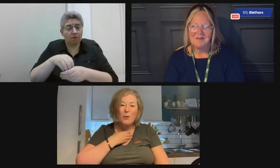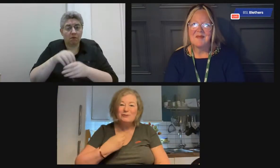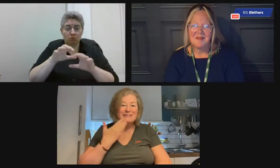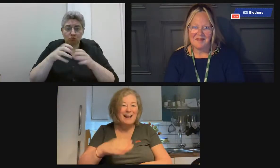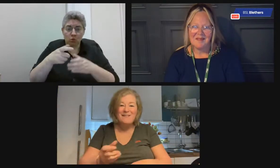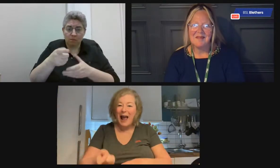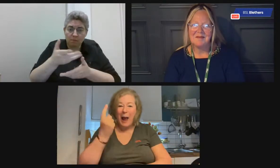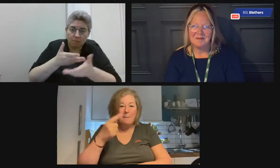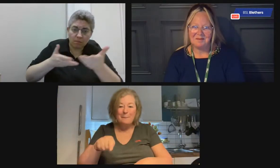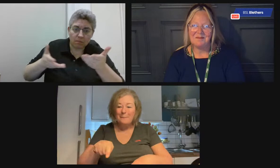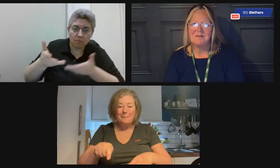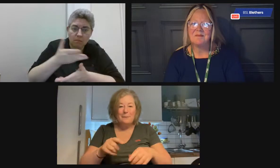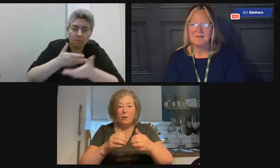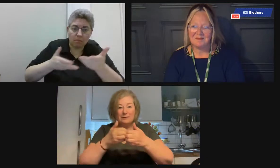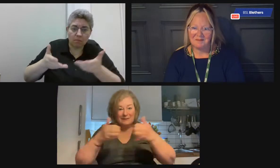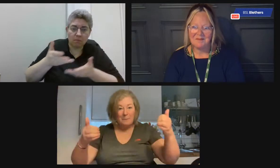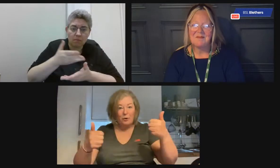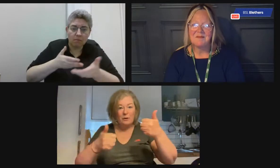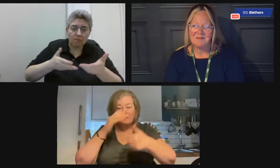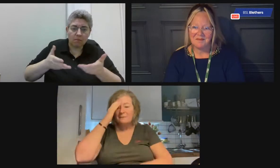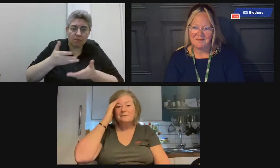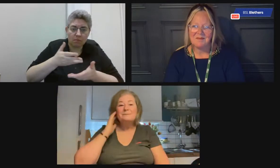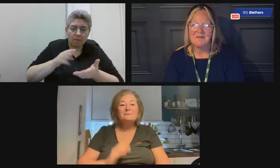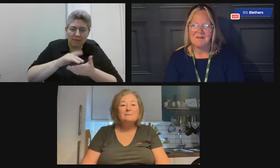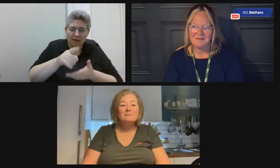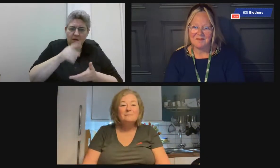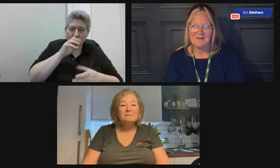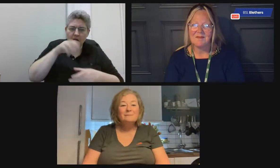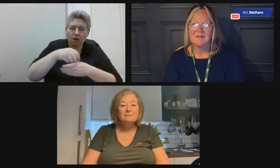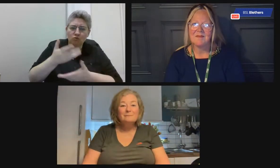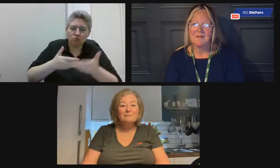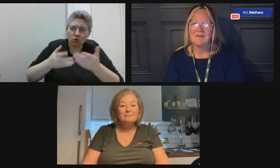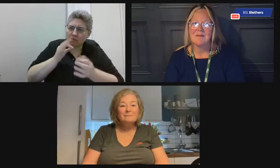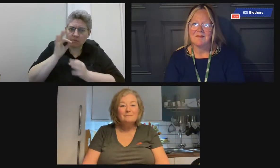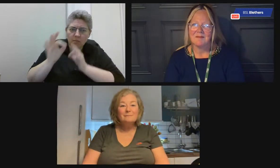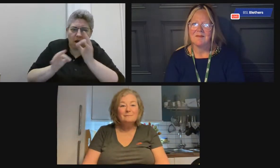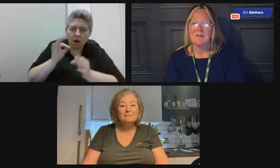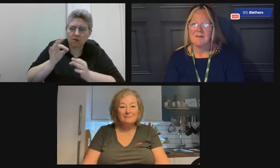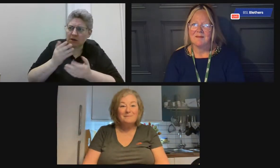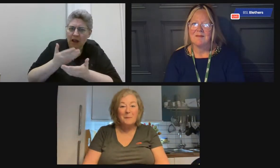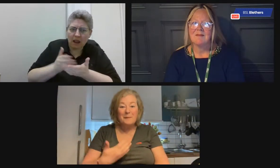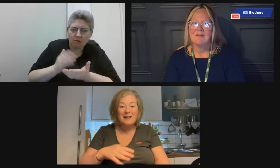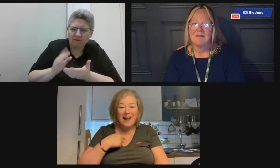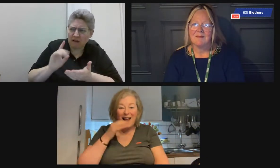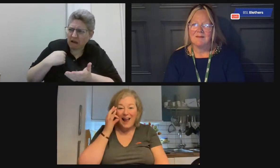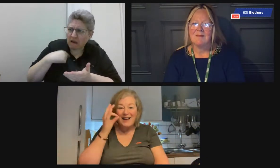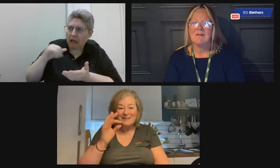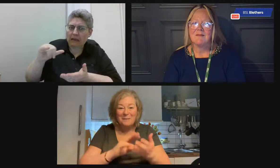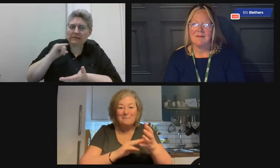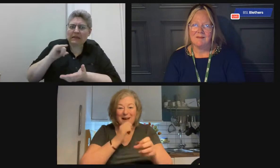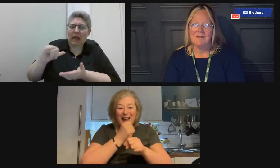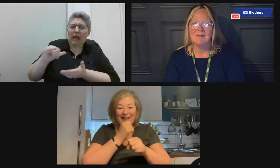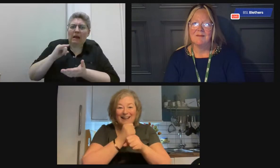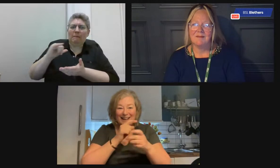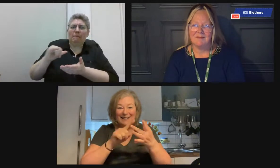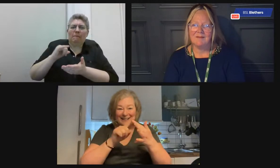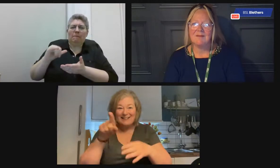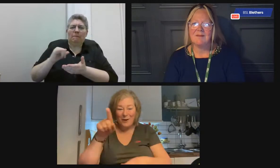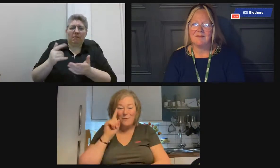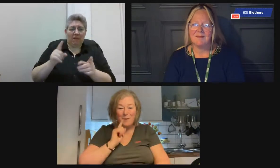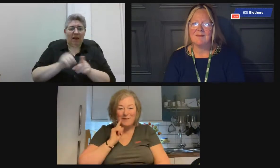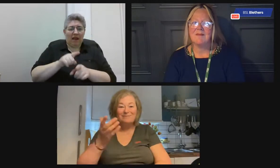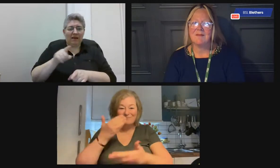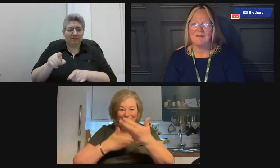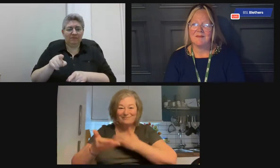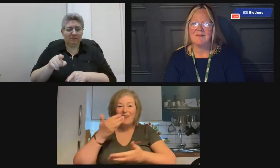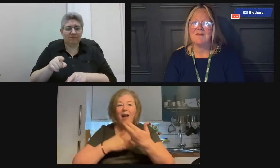the hormones? It's really tough. I see the confusion. So joining a group to discuss that would be really helpful, because you could ask others